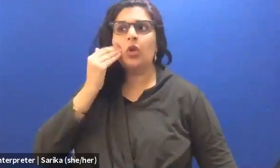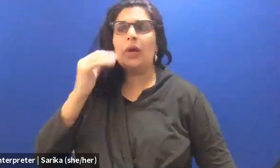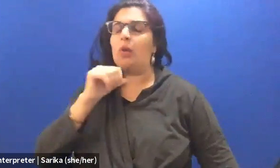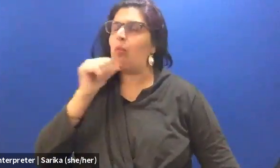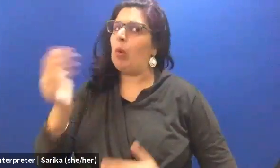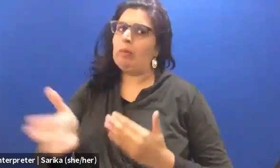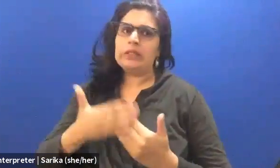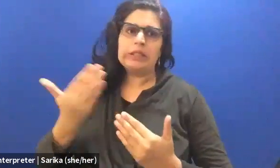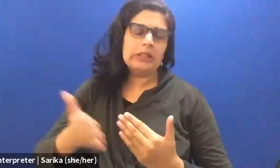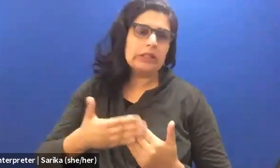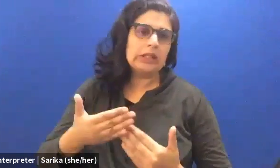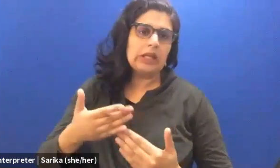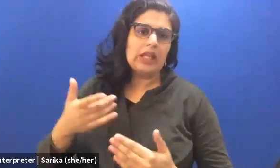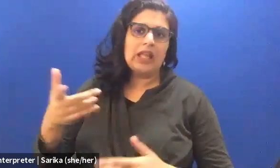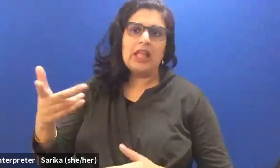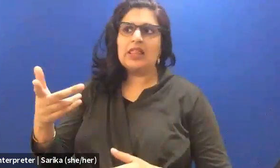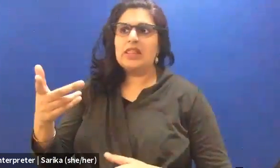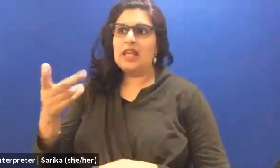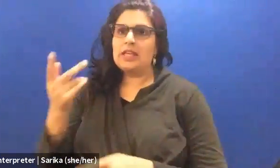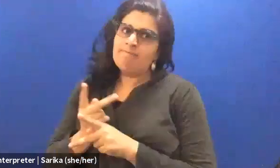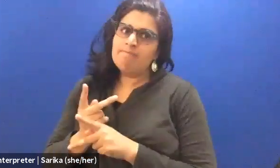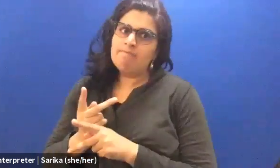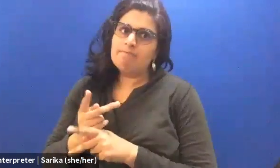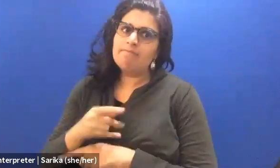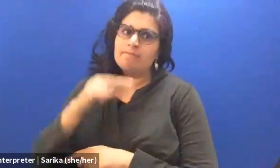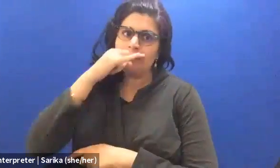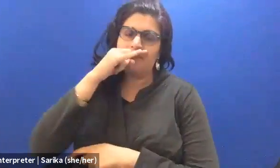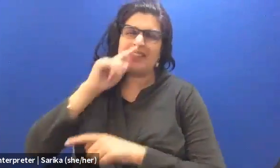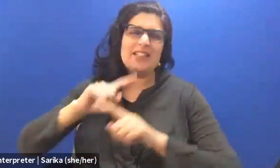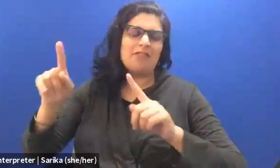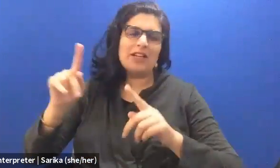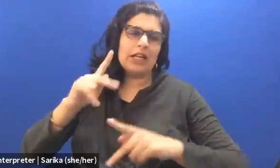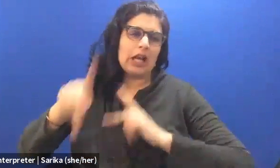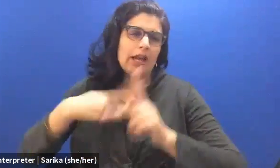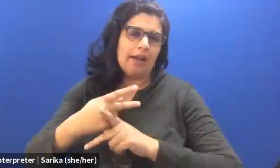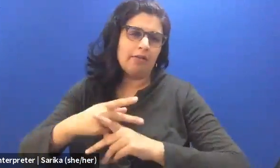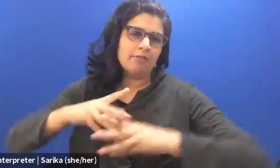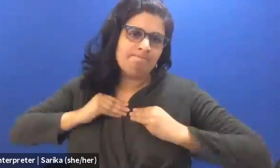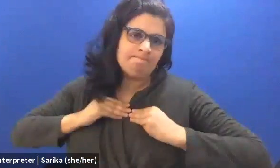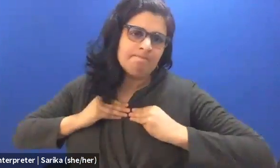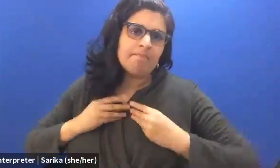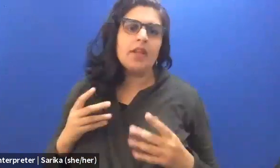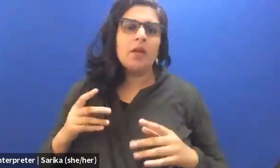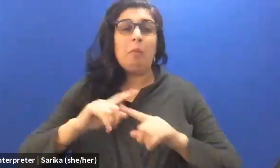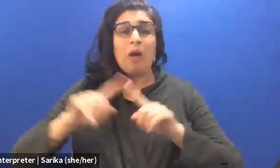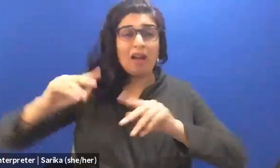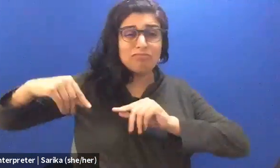easy. They owned them kids. You know, they had a whole different sense of that. But we had these generations